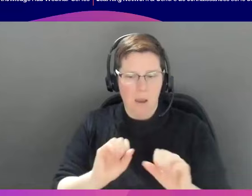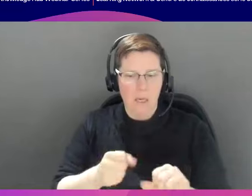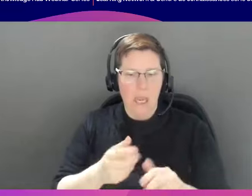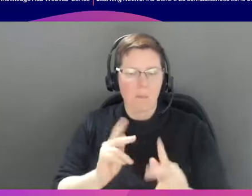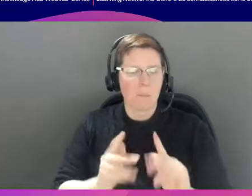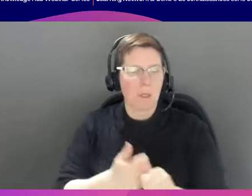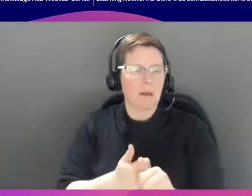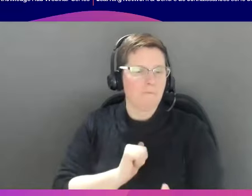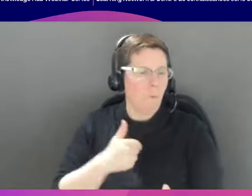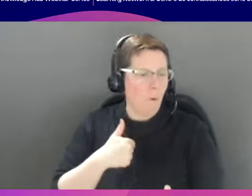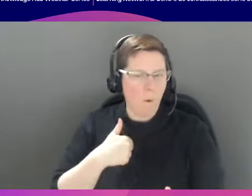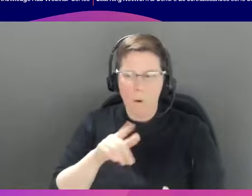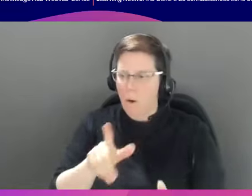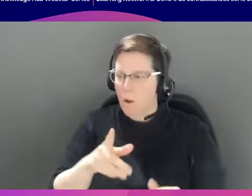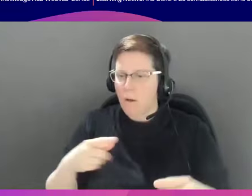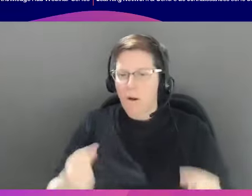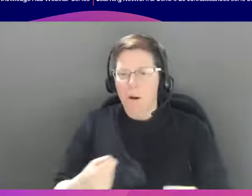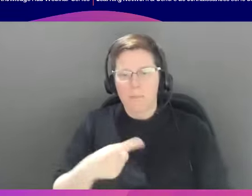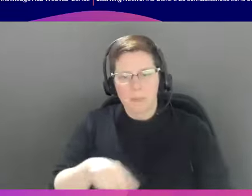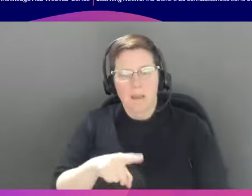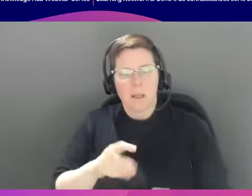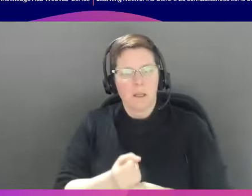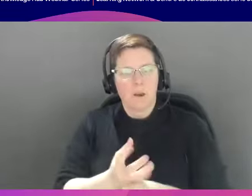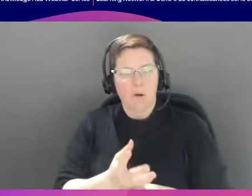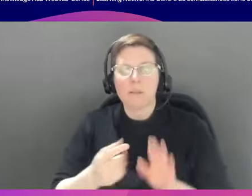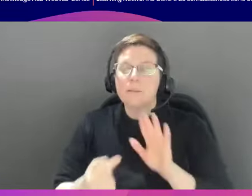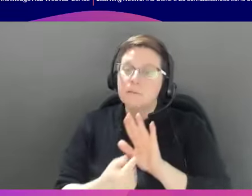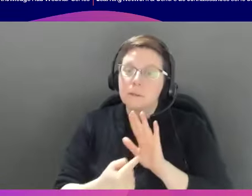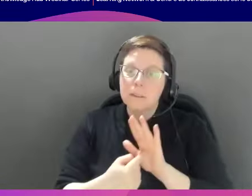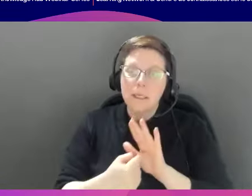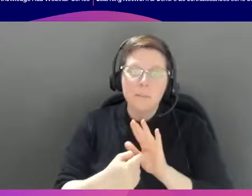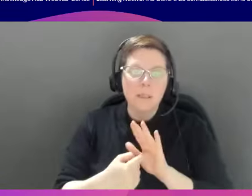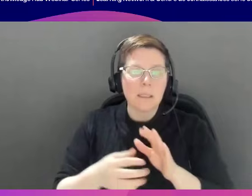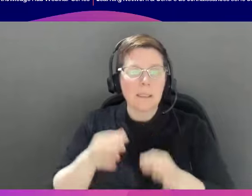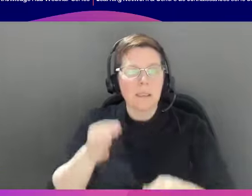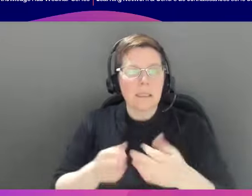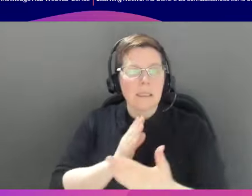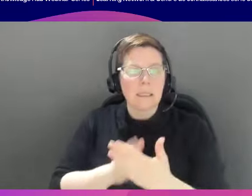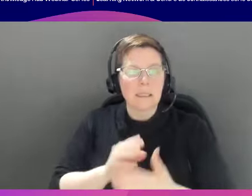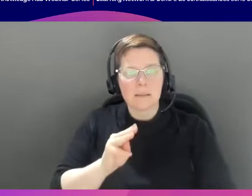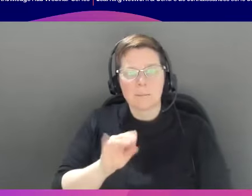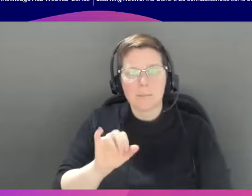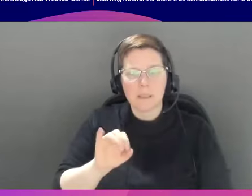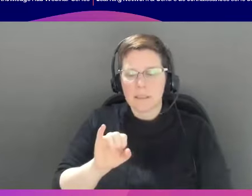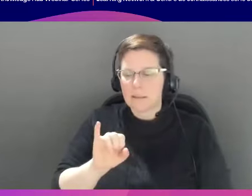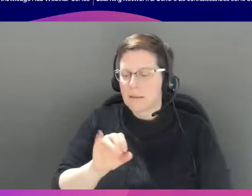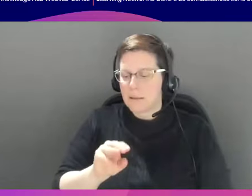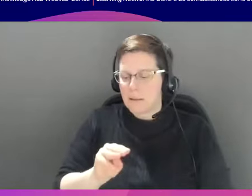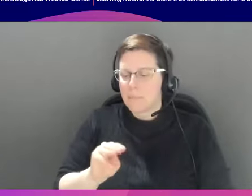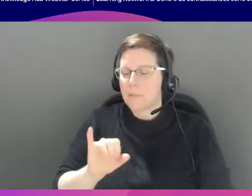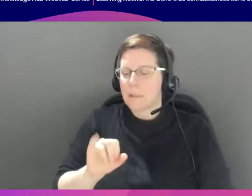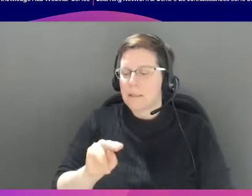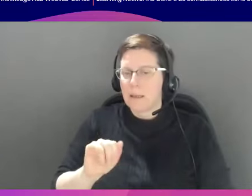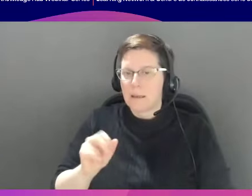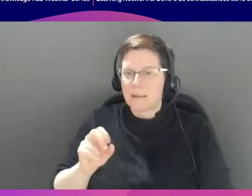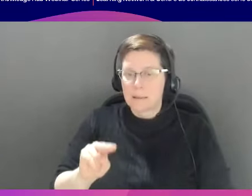the harms that incels cause. And so, for example, in the court case against Minassian, autism was attempted to be